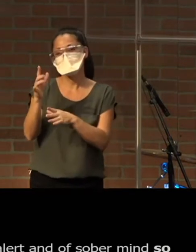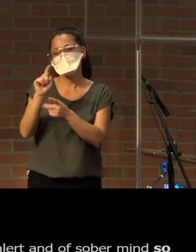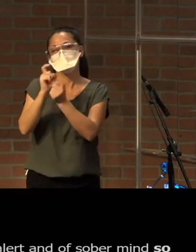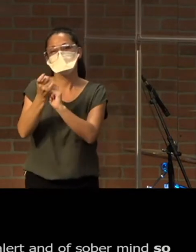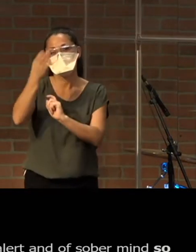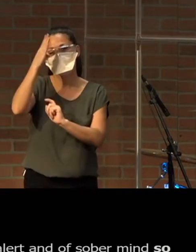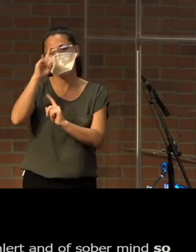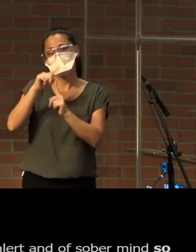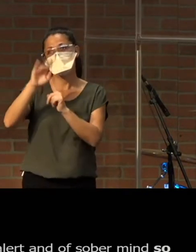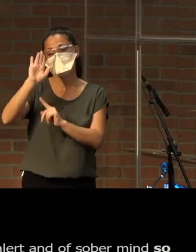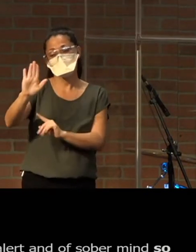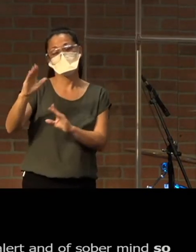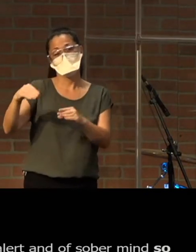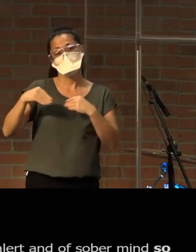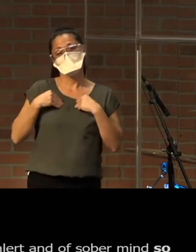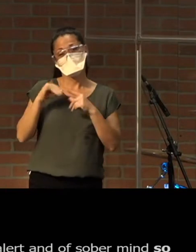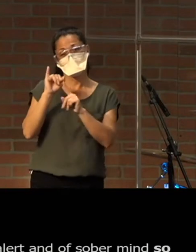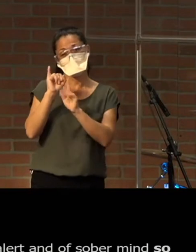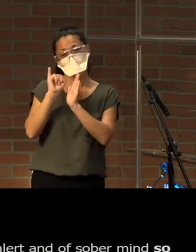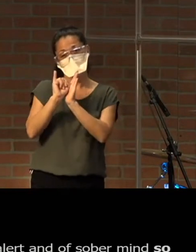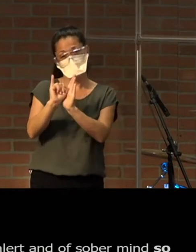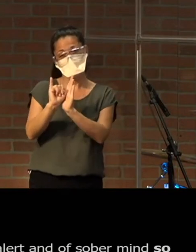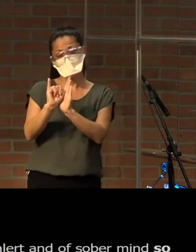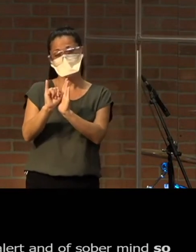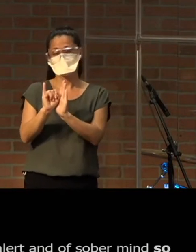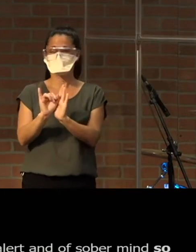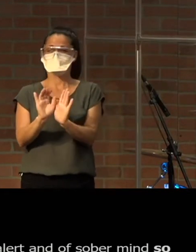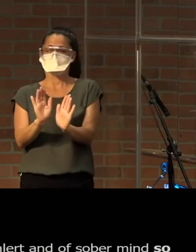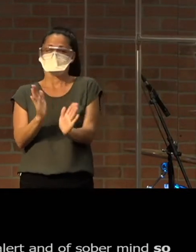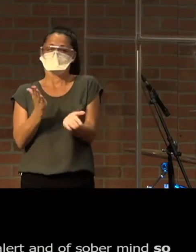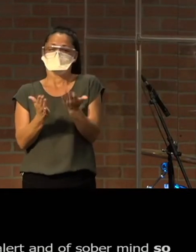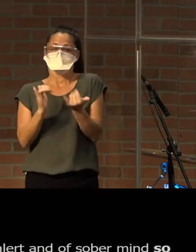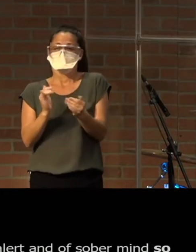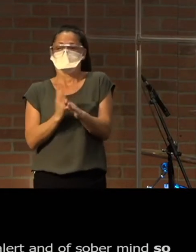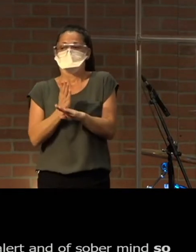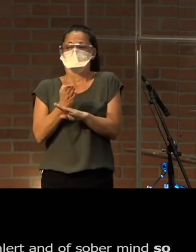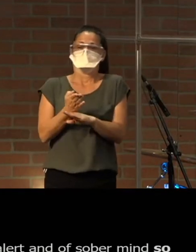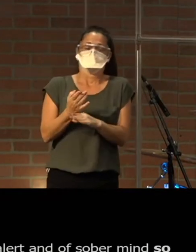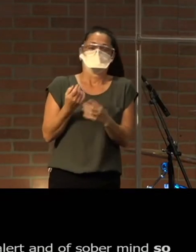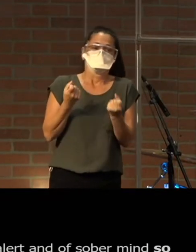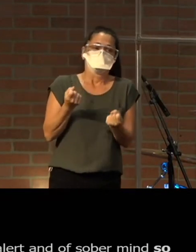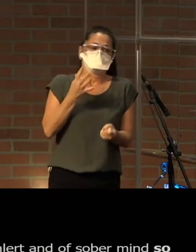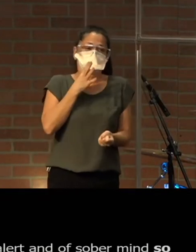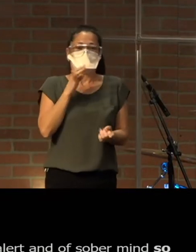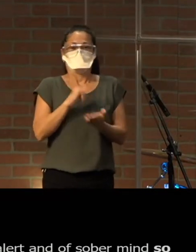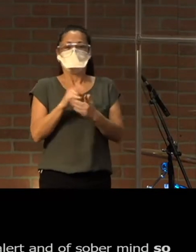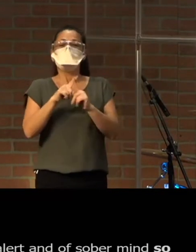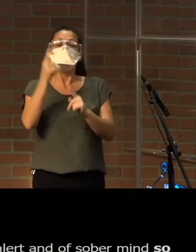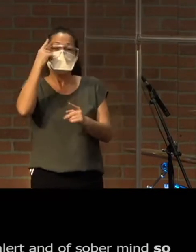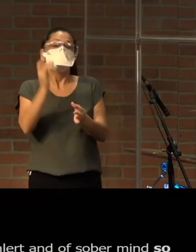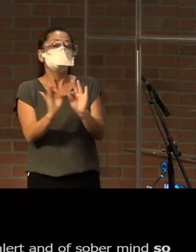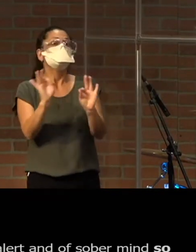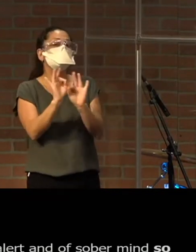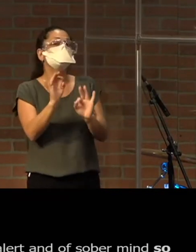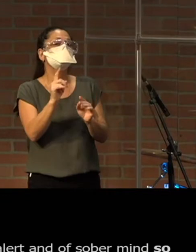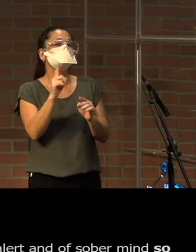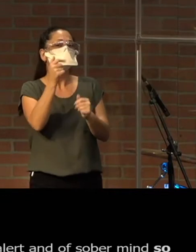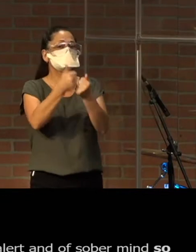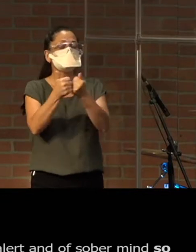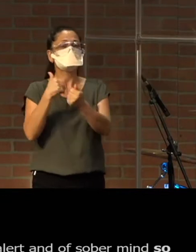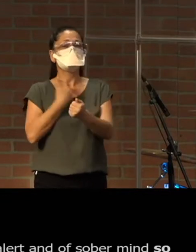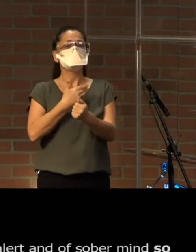image. And that may feel like a heavy statement, maybe even overboard, I'll admit. But I think it's important for each of us to